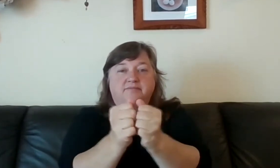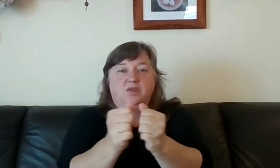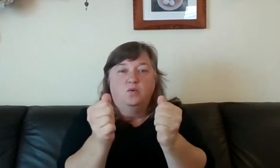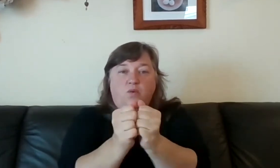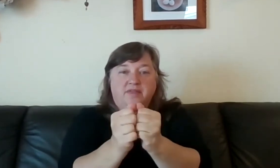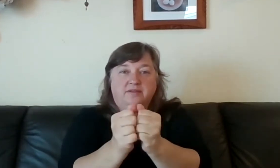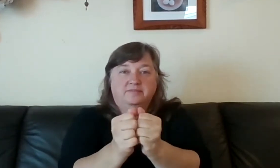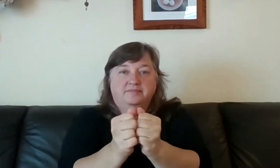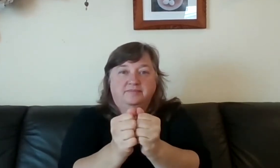With.